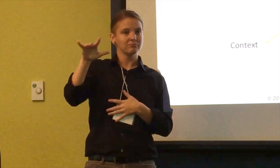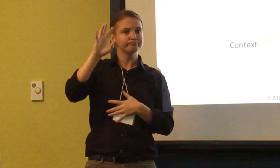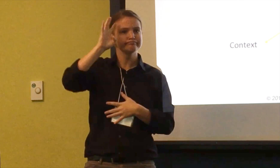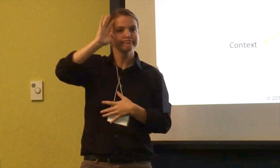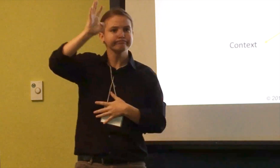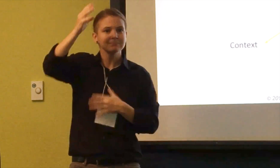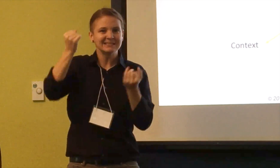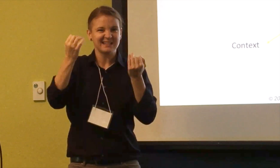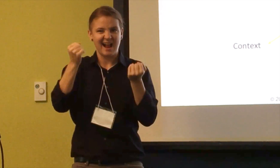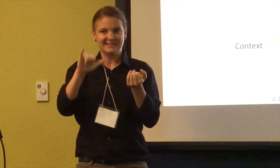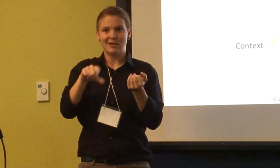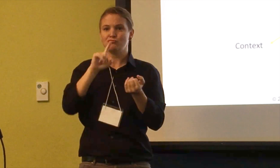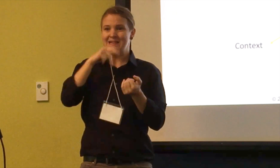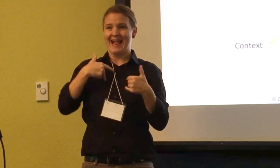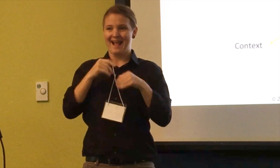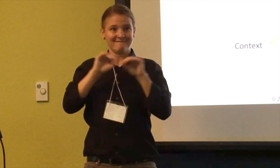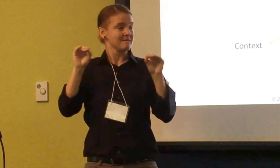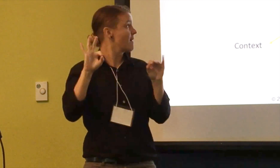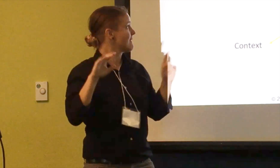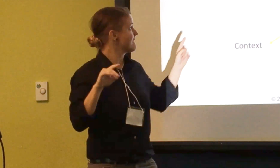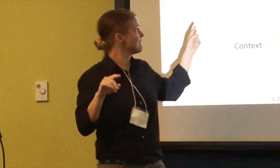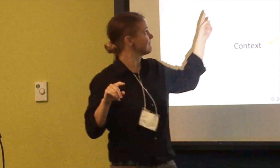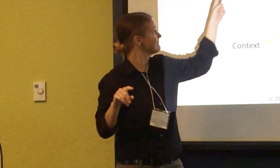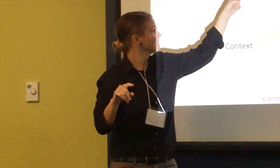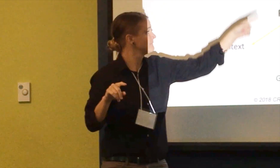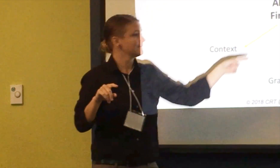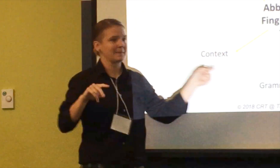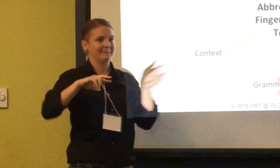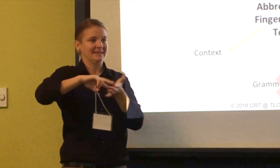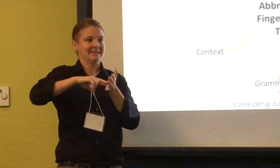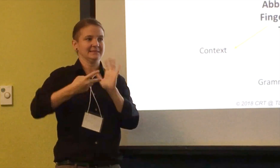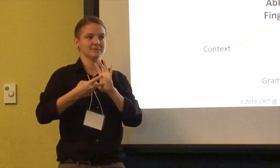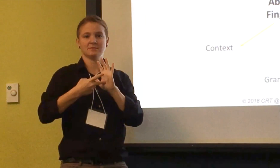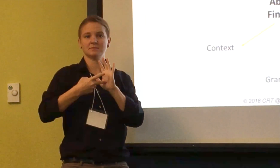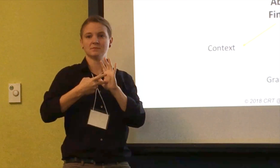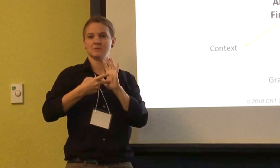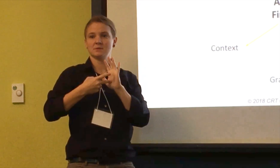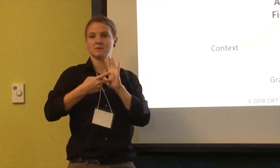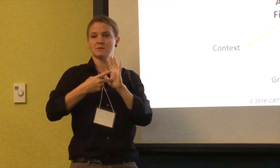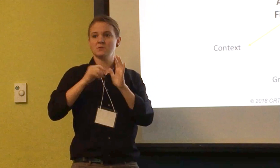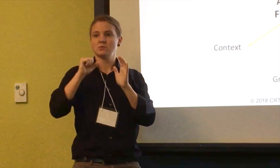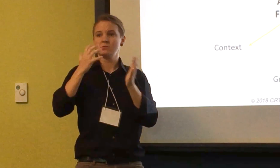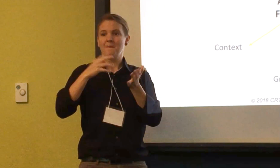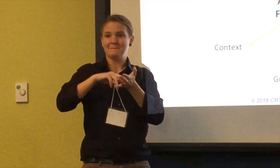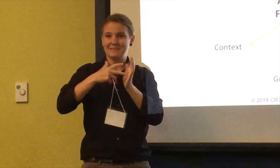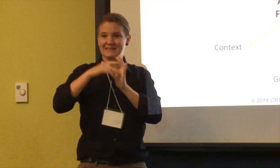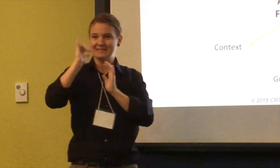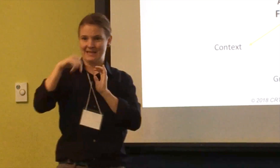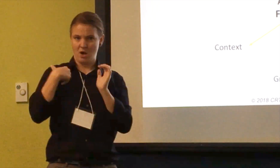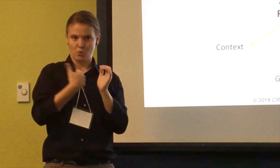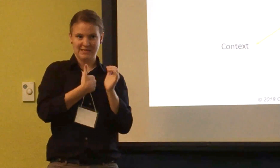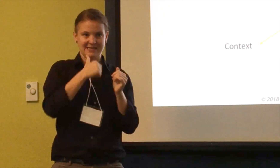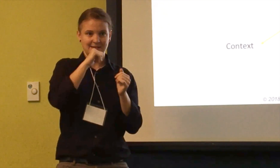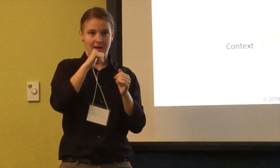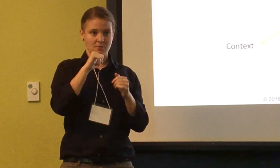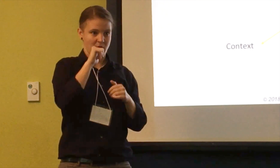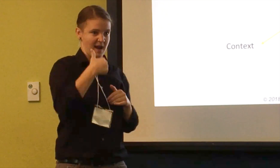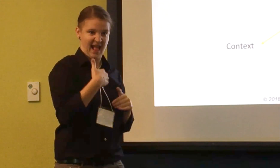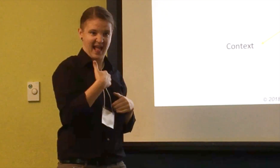to academic English. What happens in ASL when there is no specific sign for a given academic concept